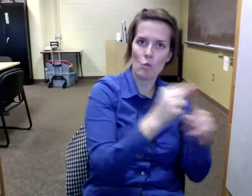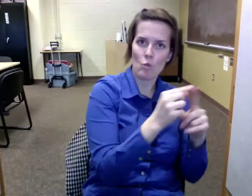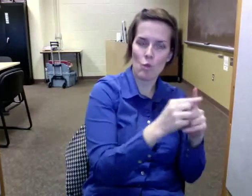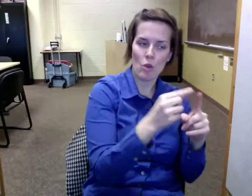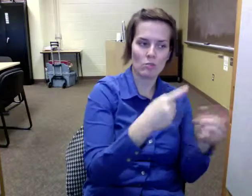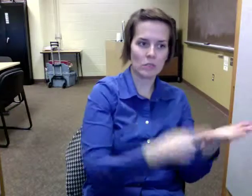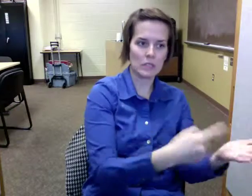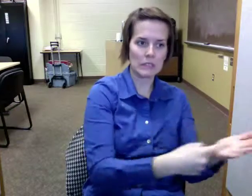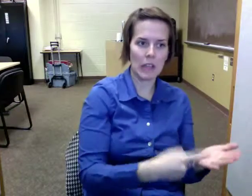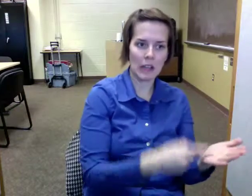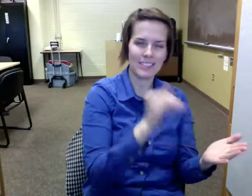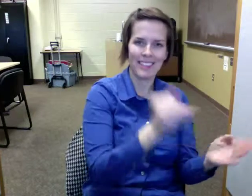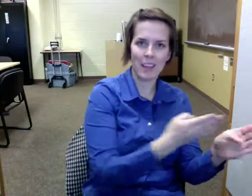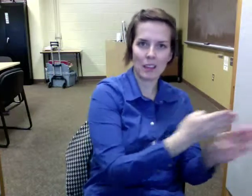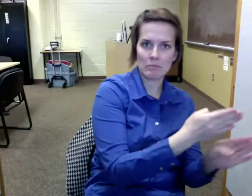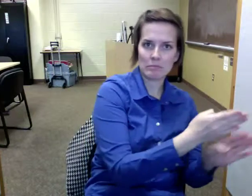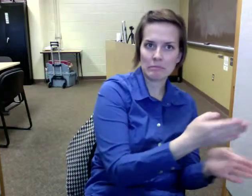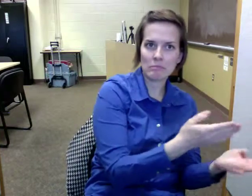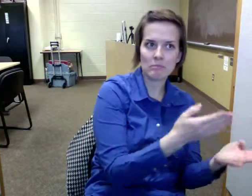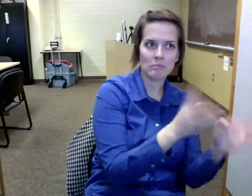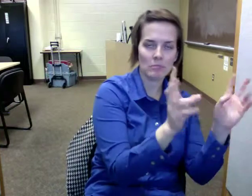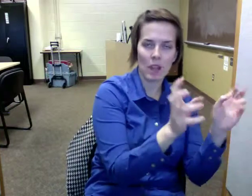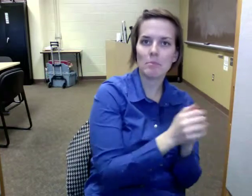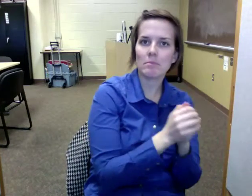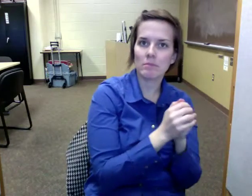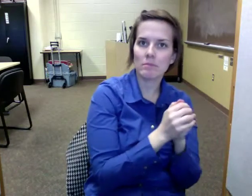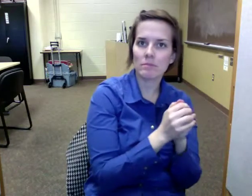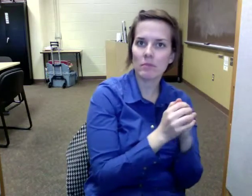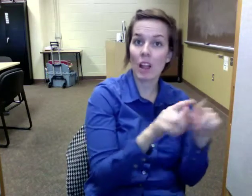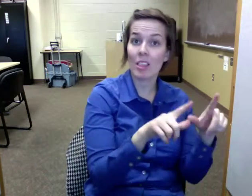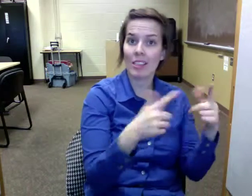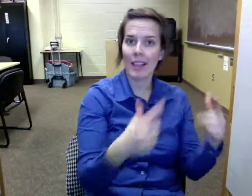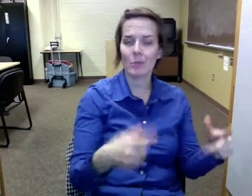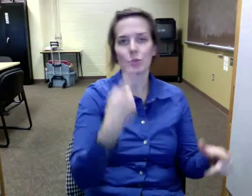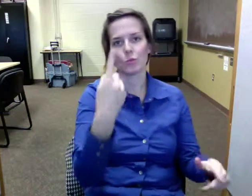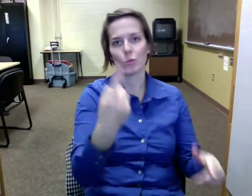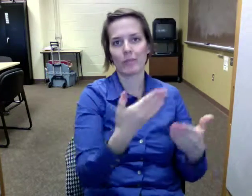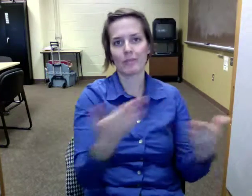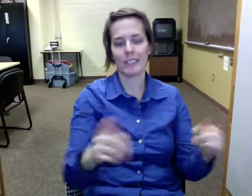So language is one thing that differs between lectures and everyday listening.